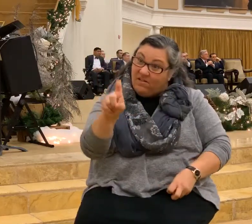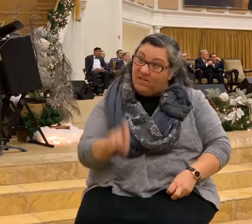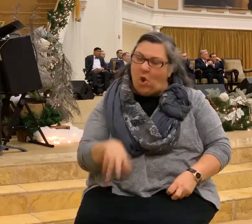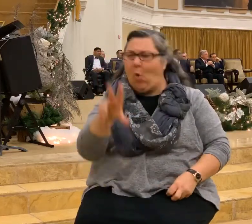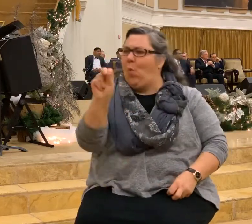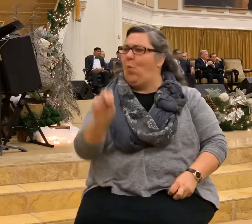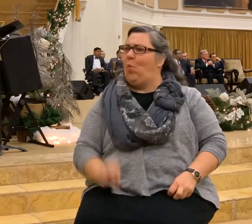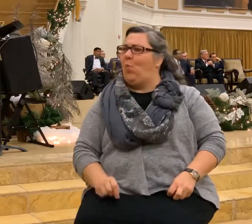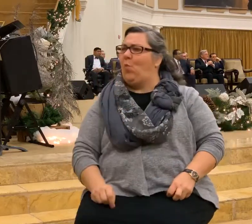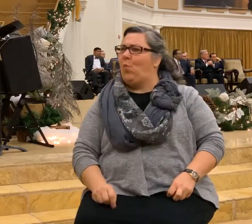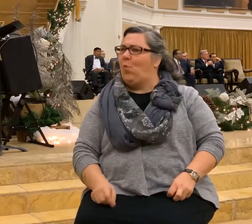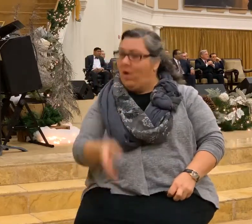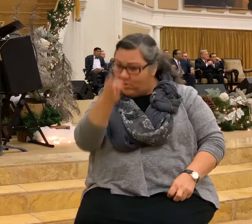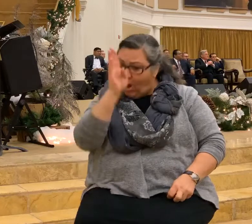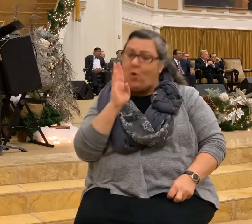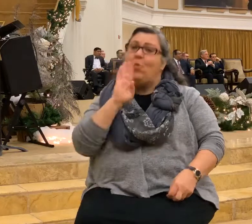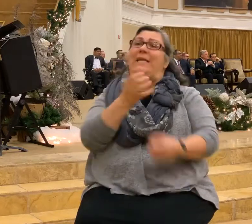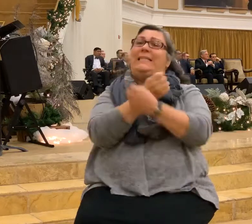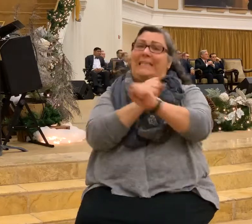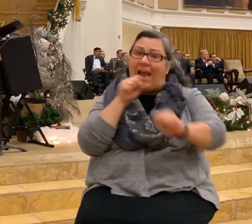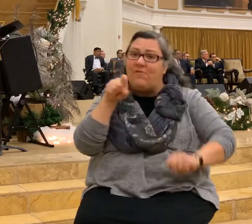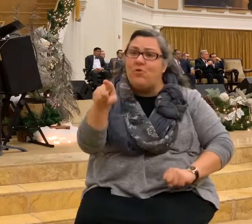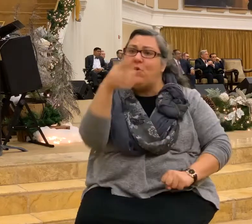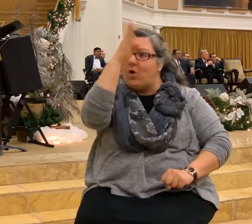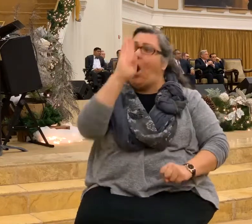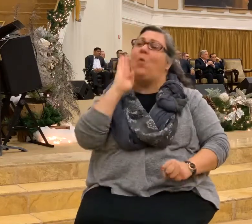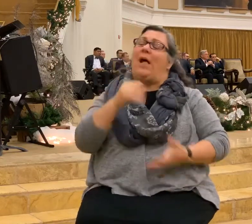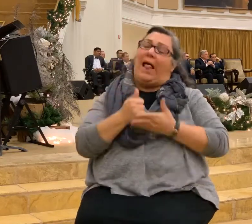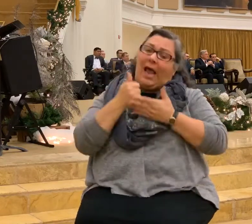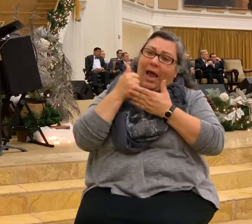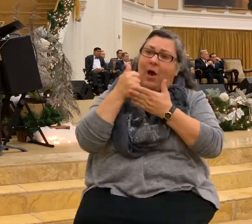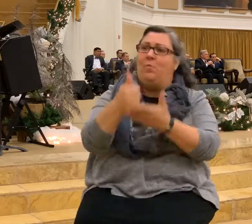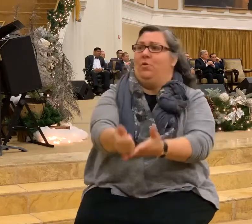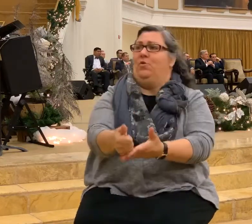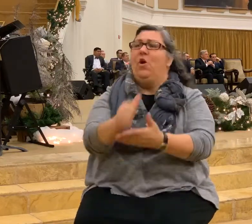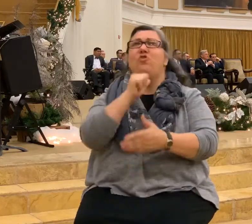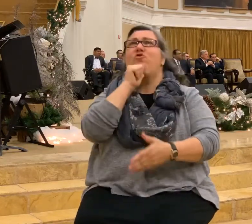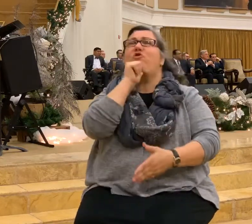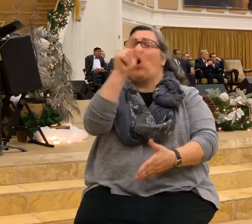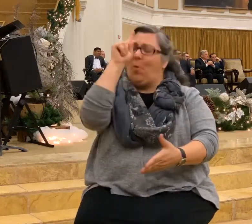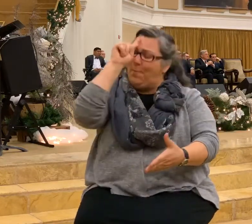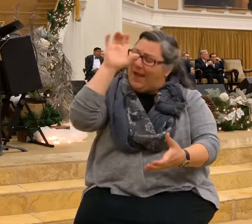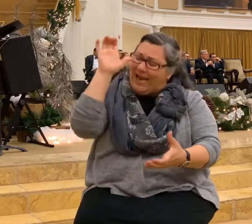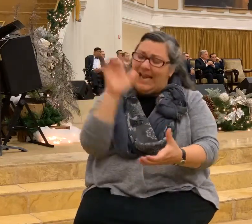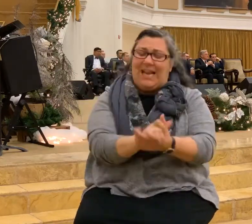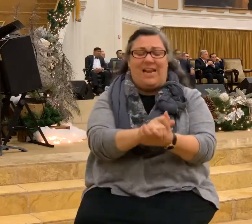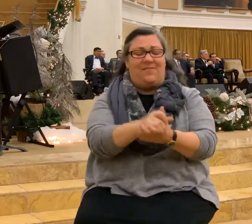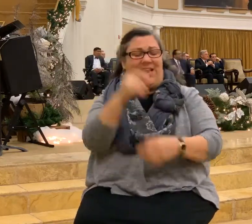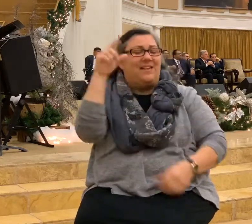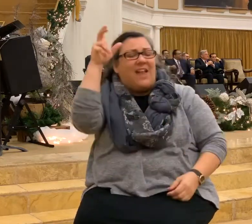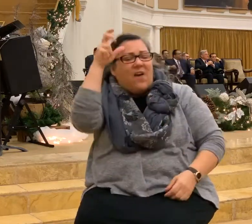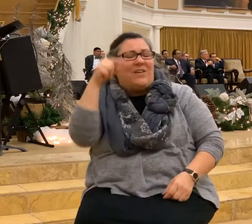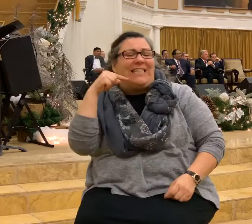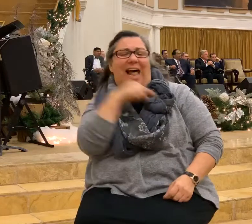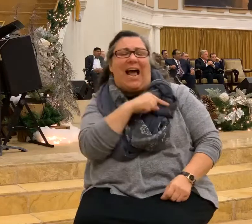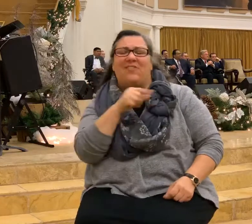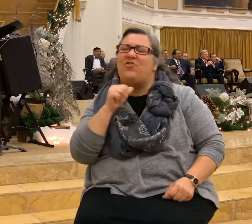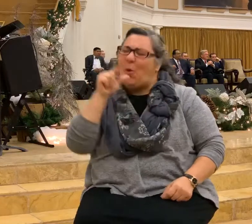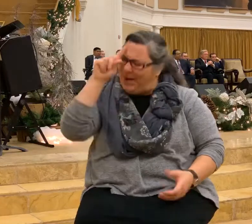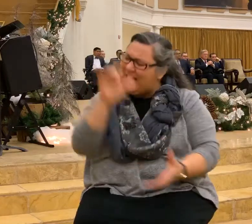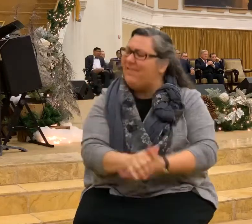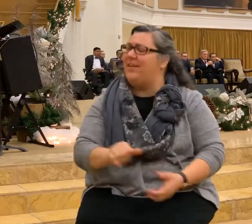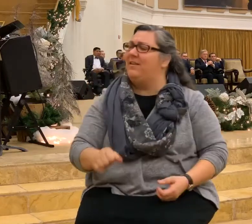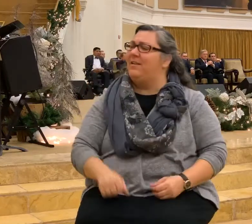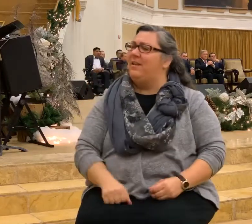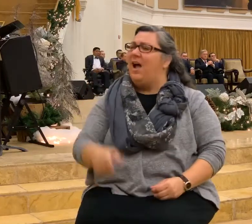God is going to save you. God's going to help you. Don't believe the stinking lie of the devil.